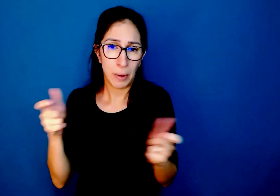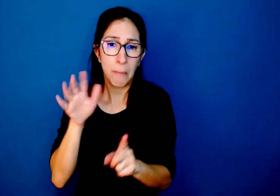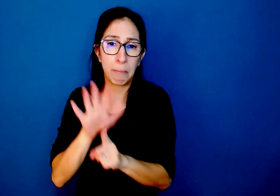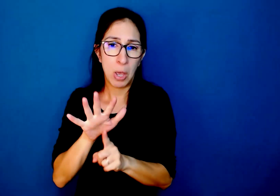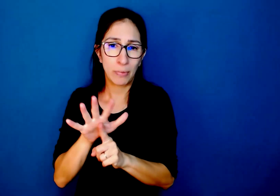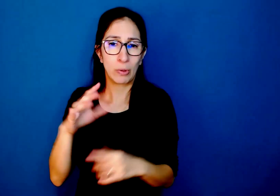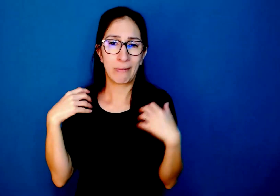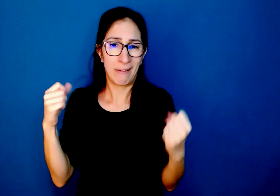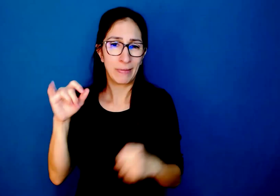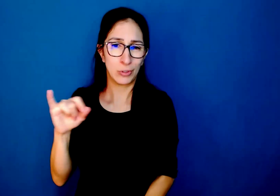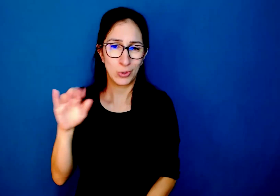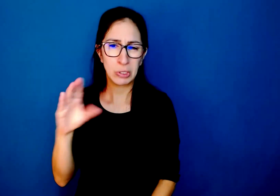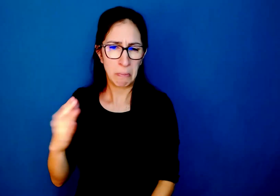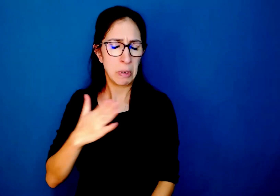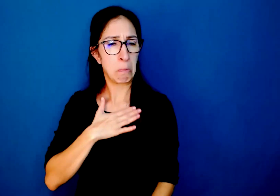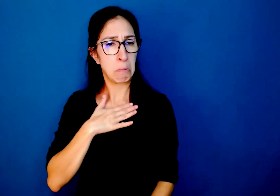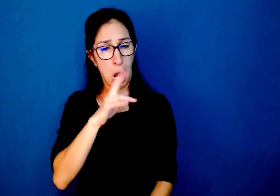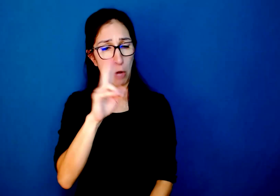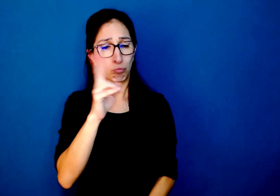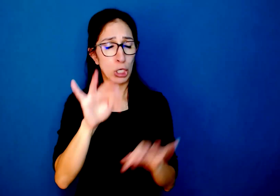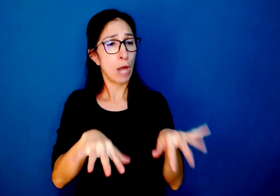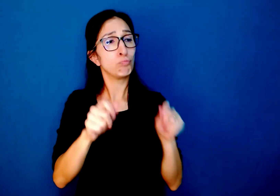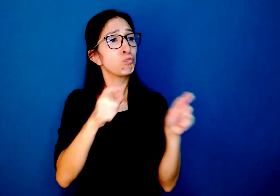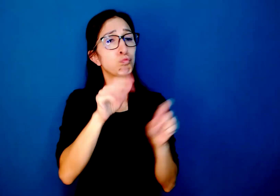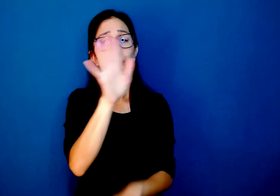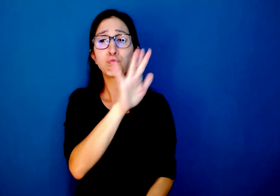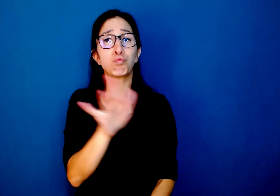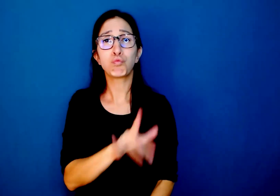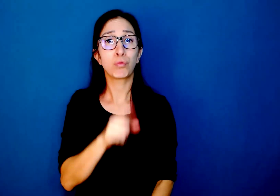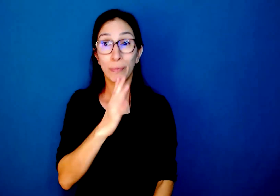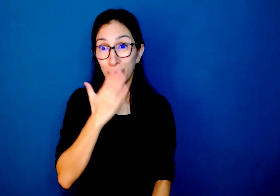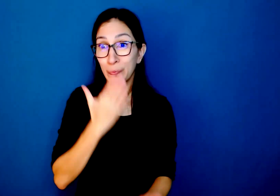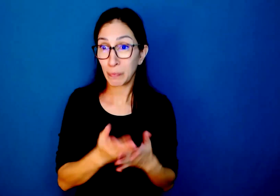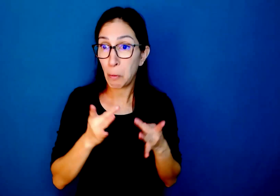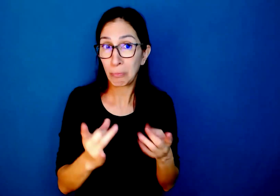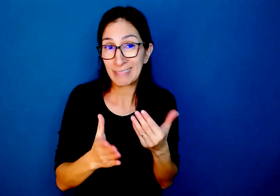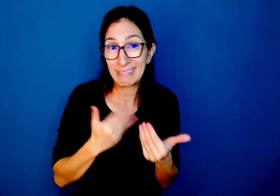US. So I think looking to those who are really, uh, you know,